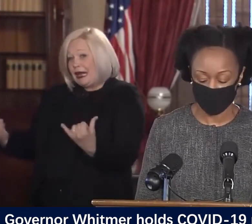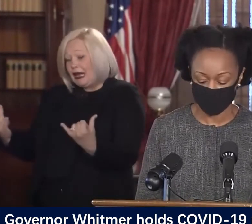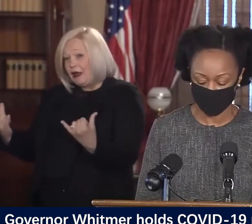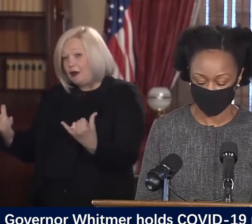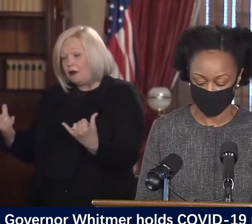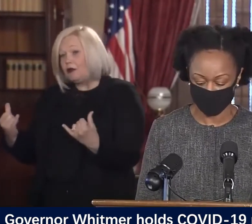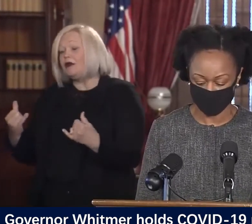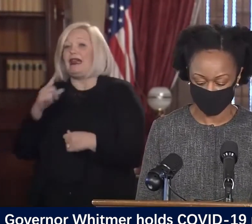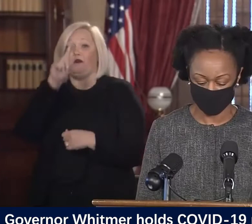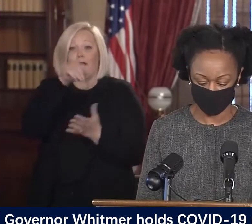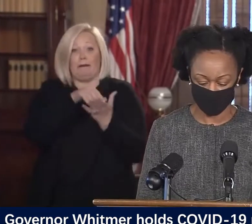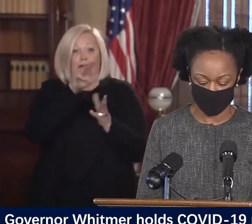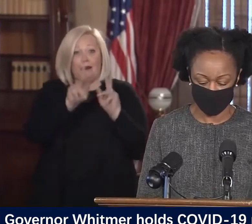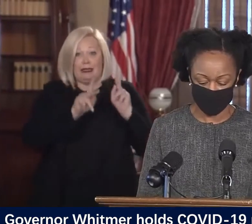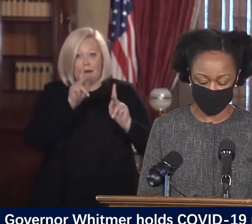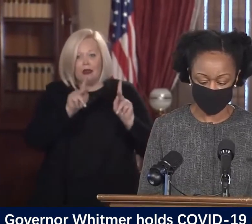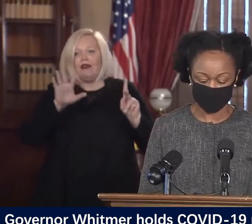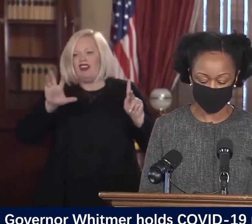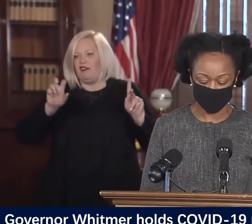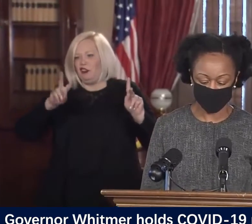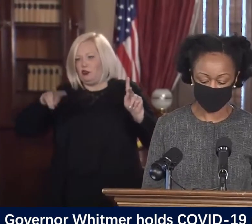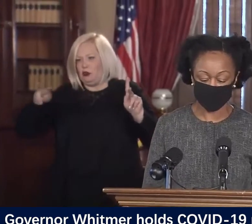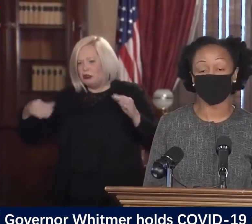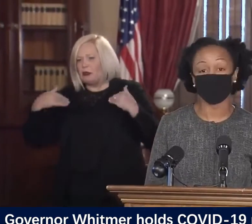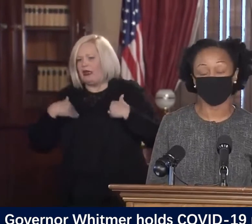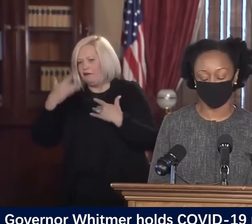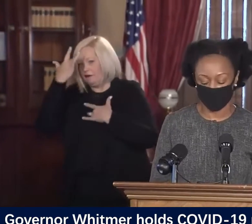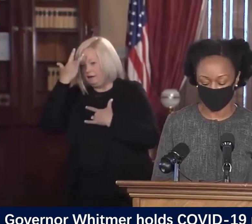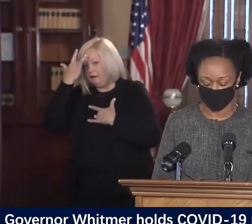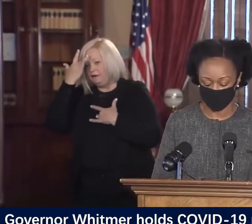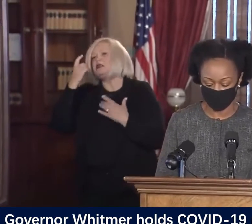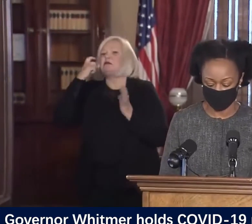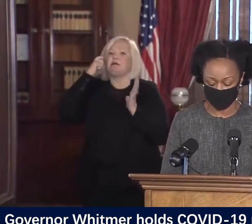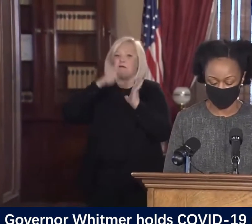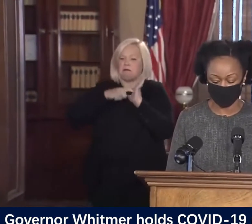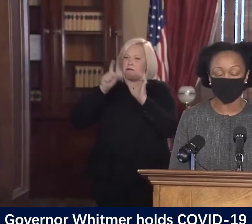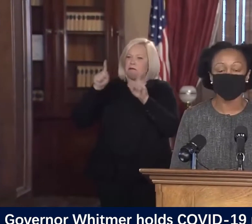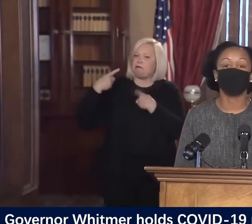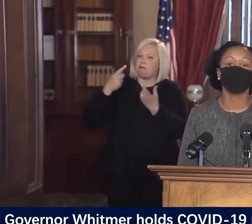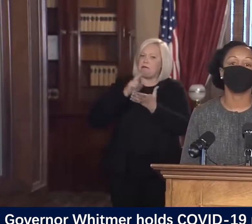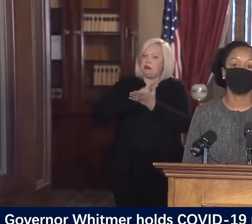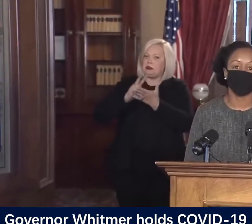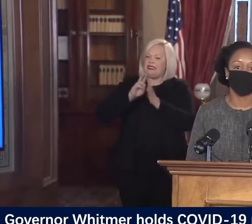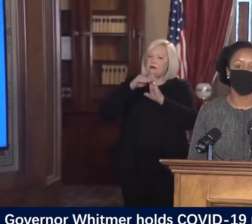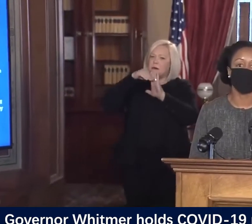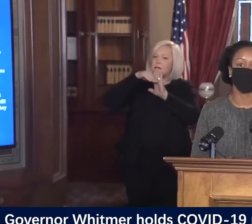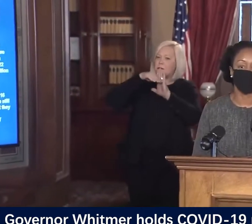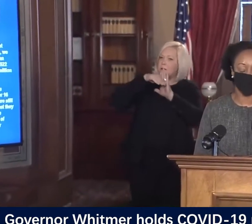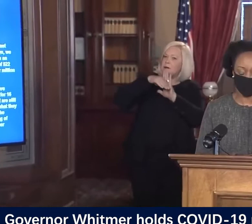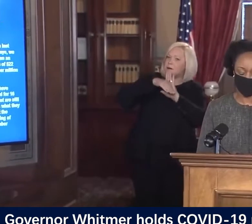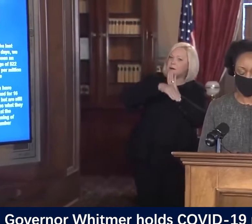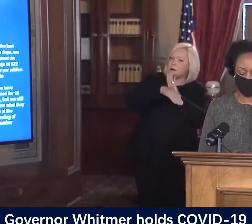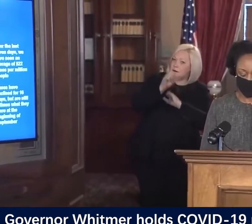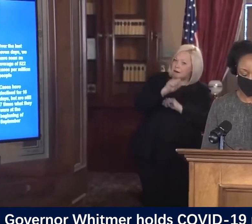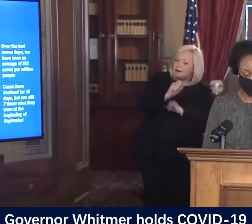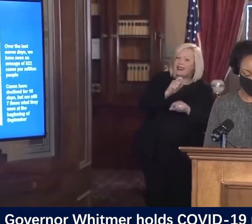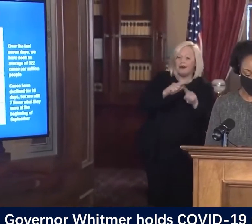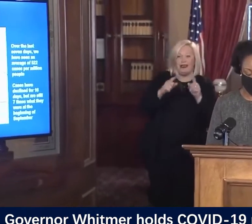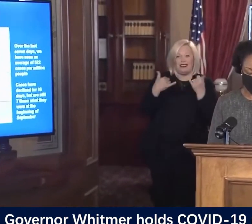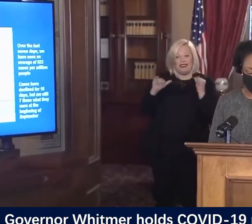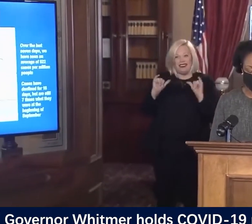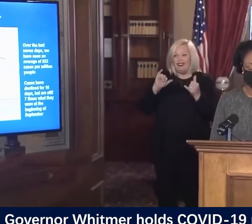522 cases per million people. It has been trending down in the past 16 days, but is still alarmingly